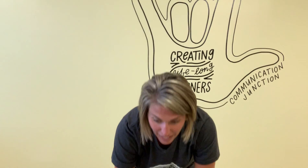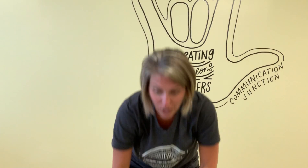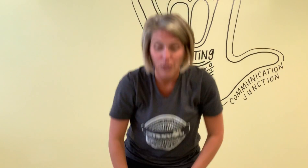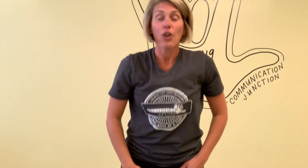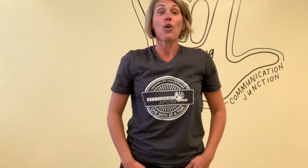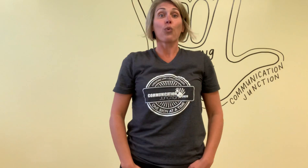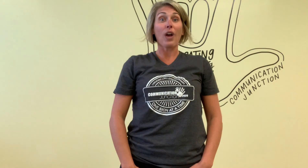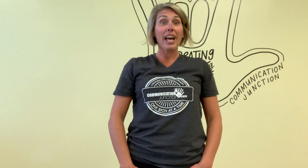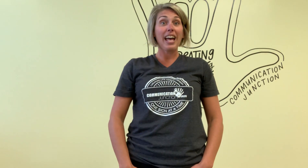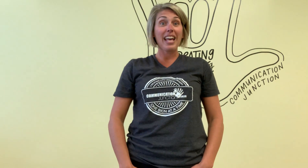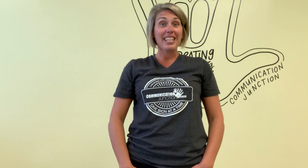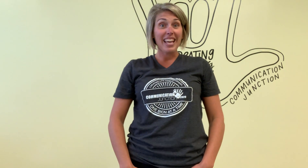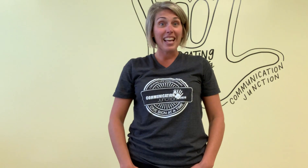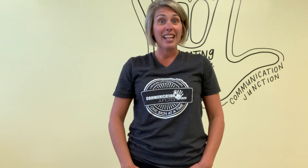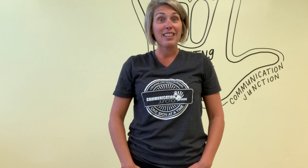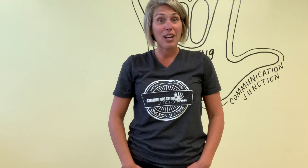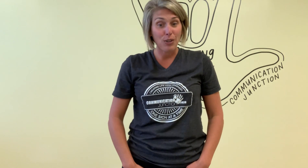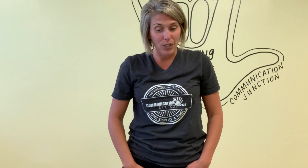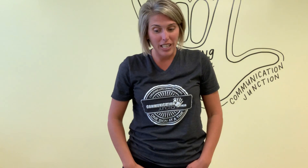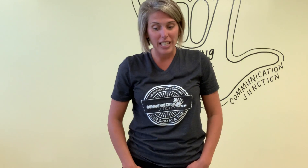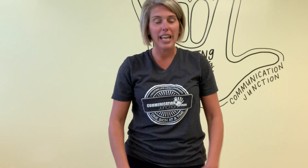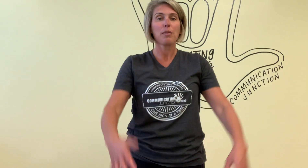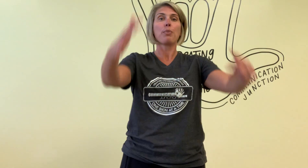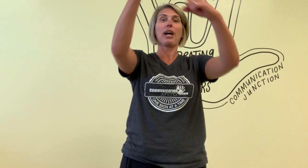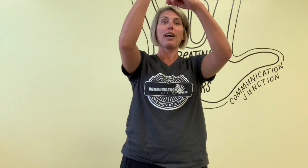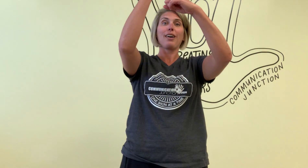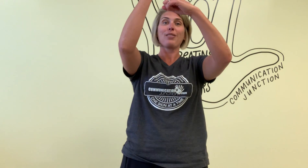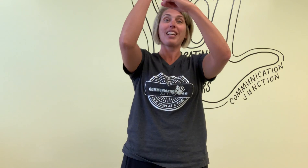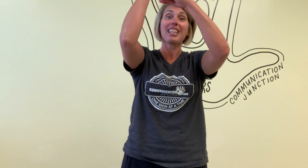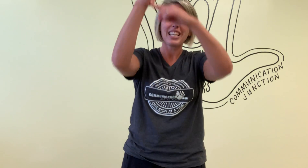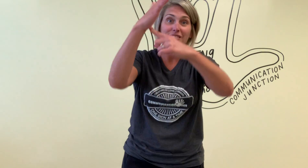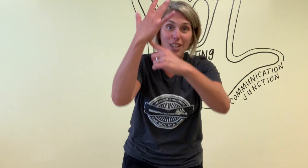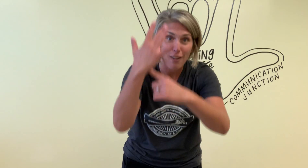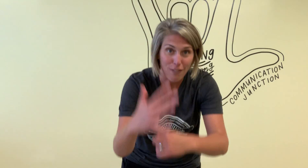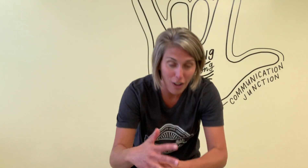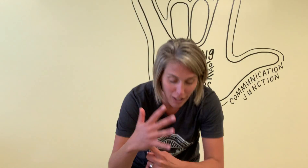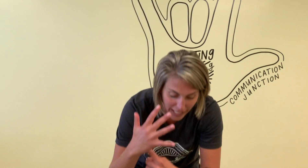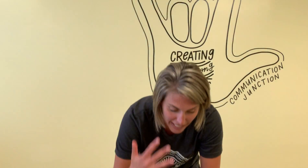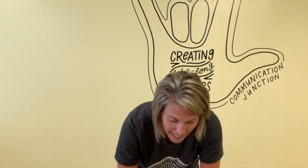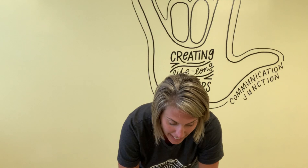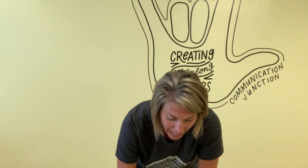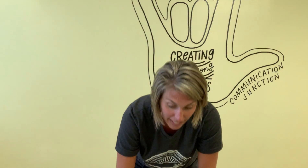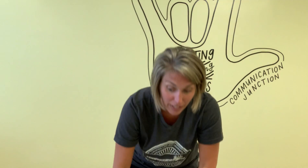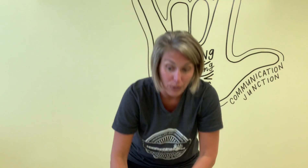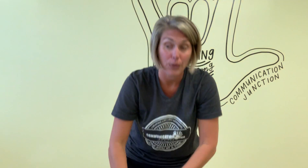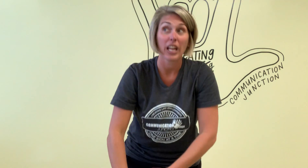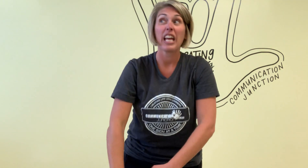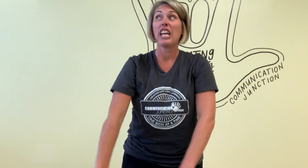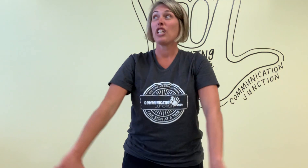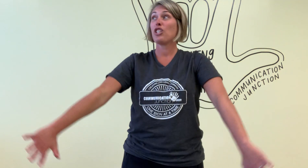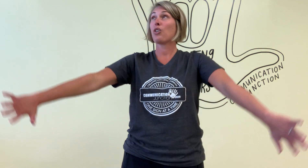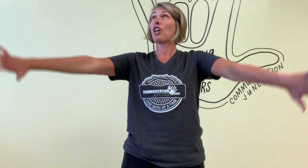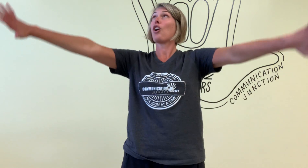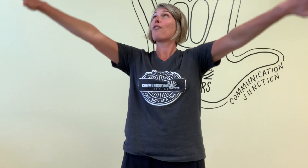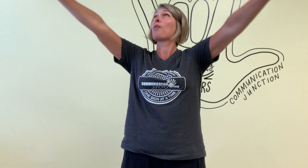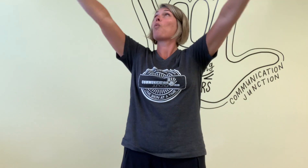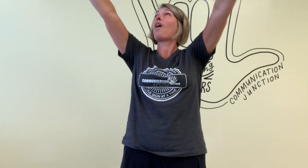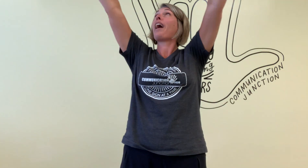down. Red, yellow, green, and brown. The leaves are falling down. And you can go from way